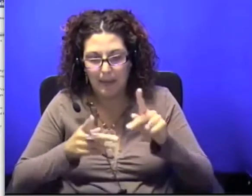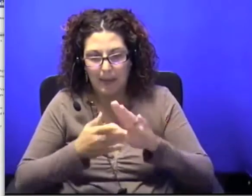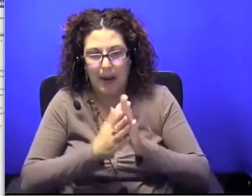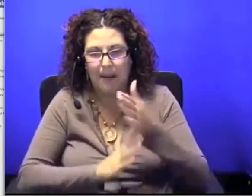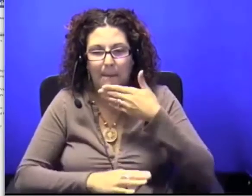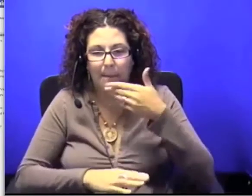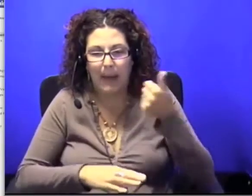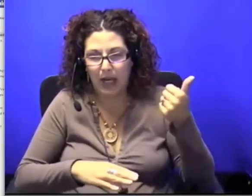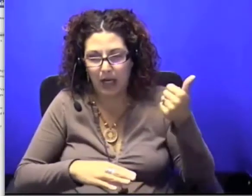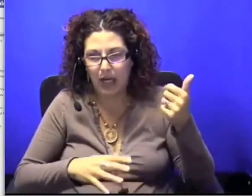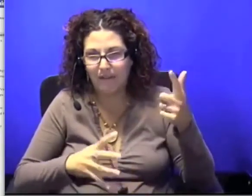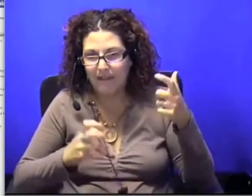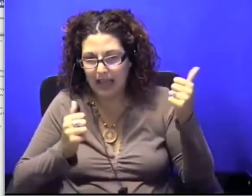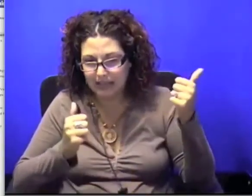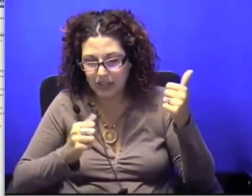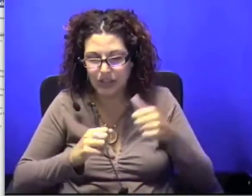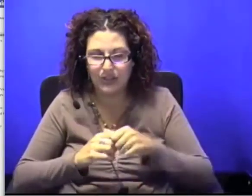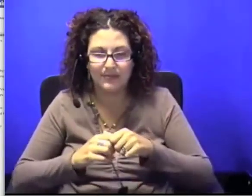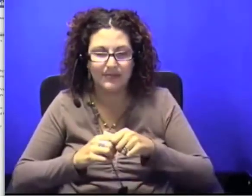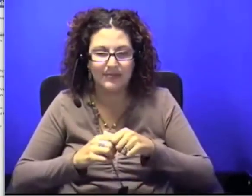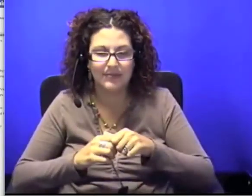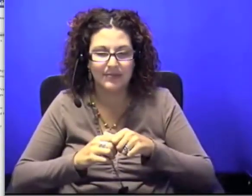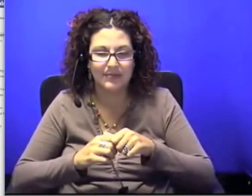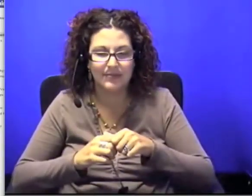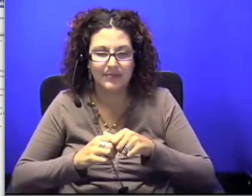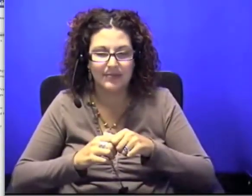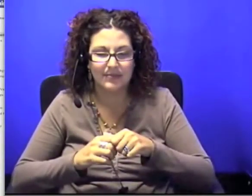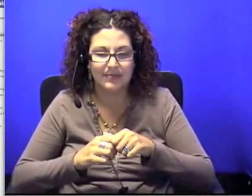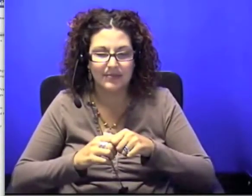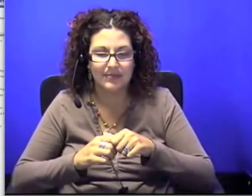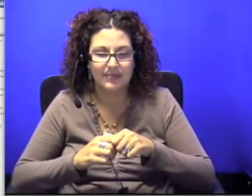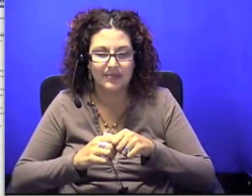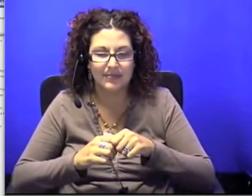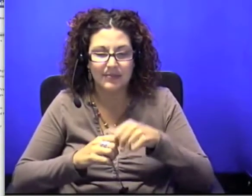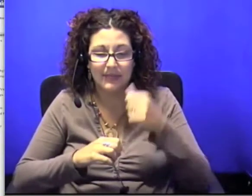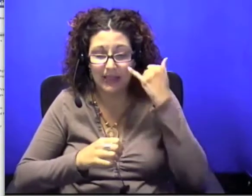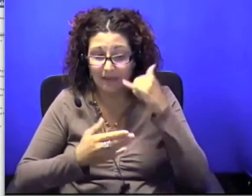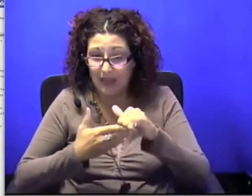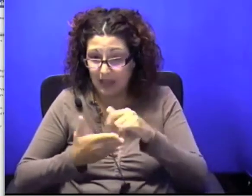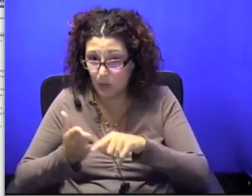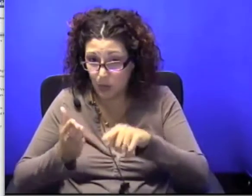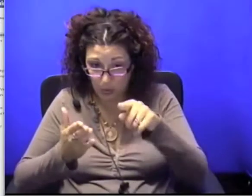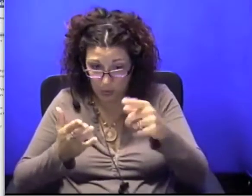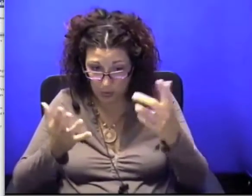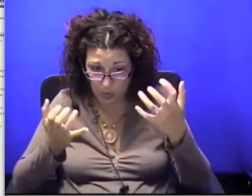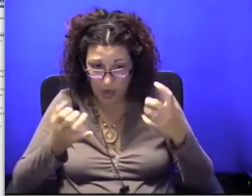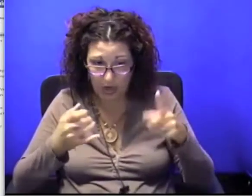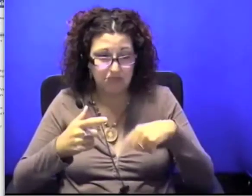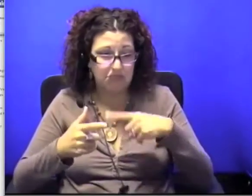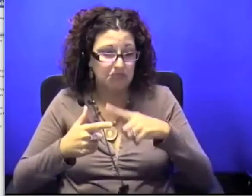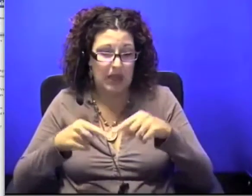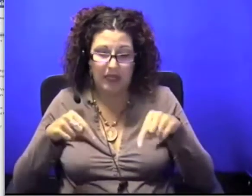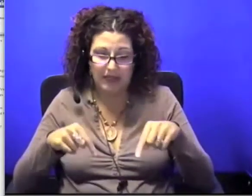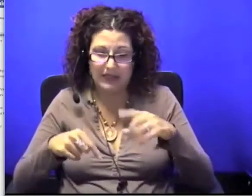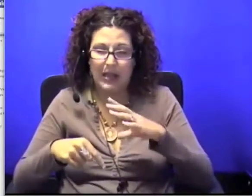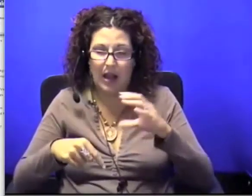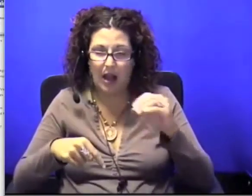Helping people be better, faster. And if that's what you want, then this